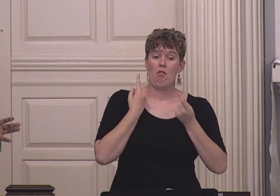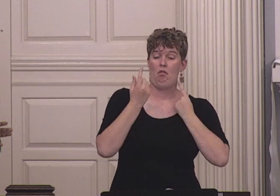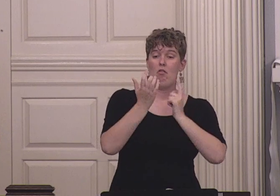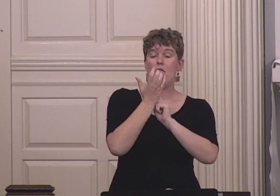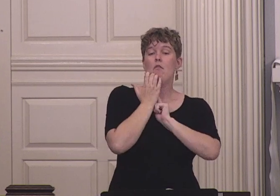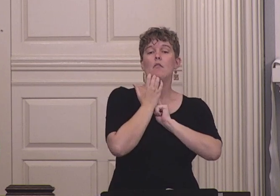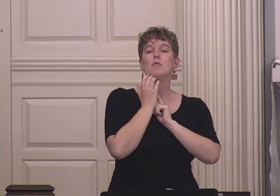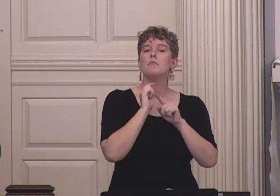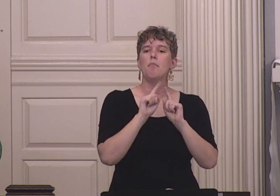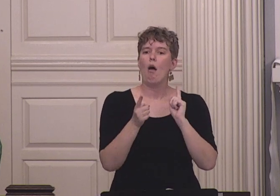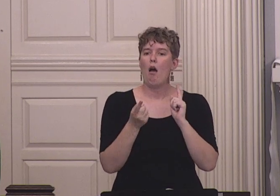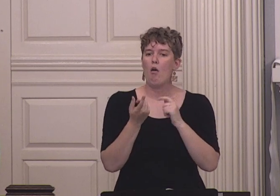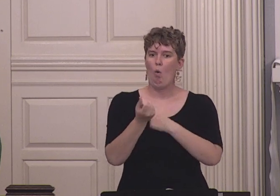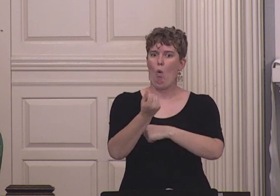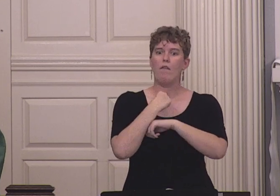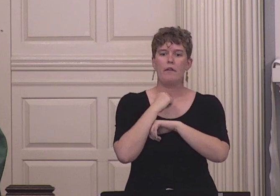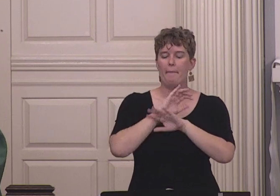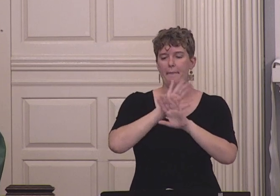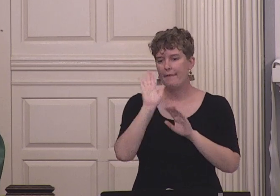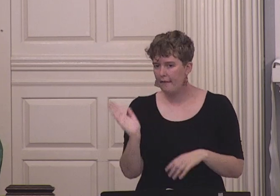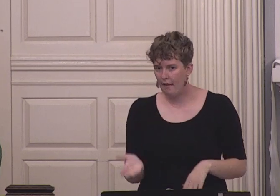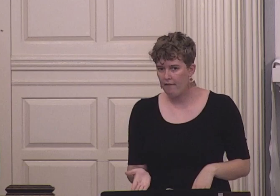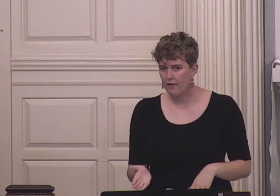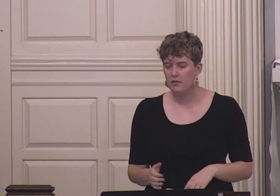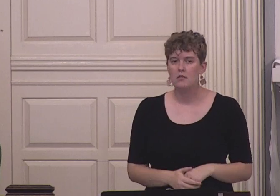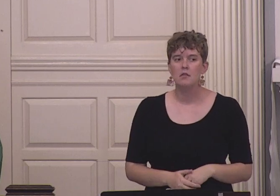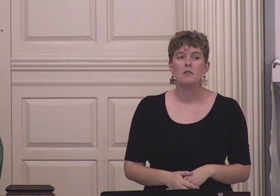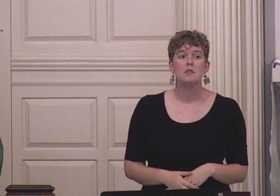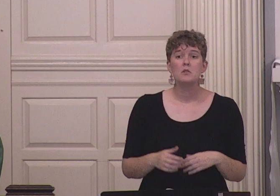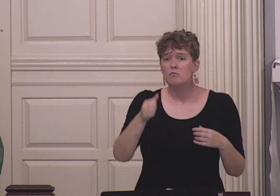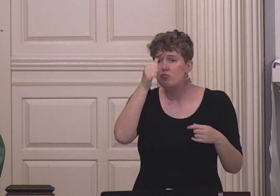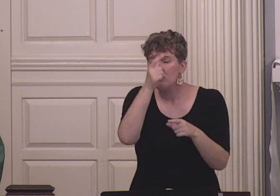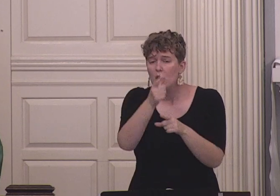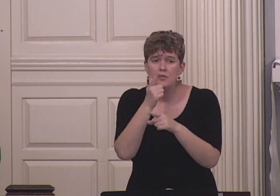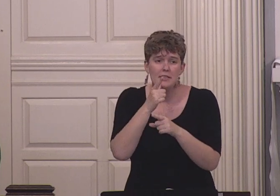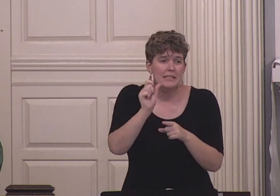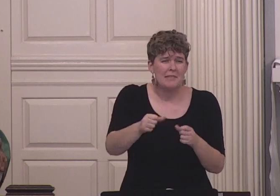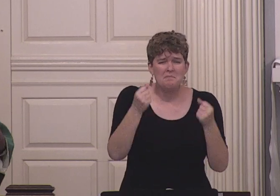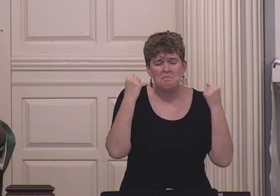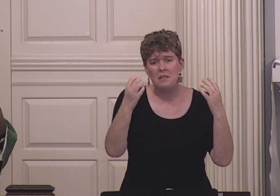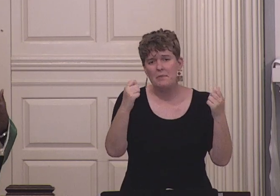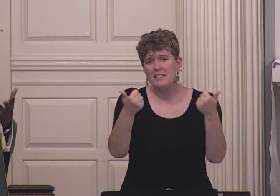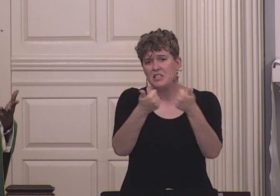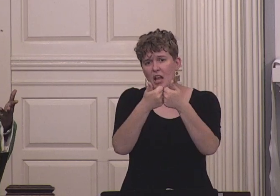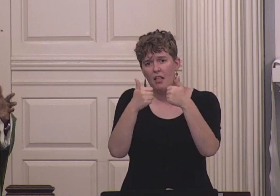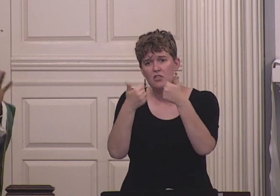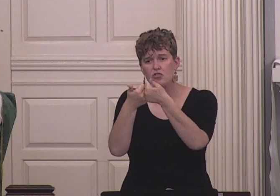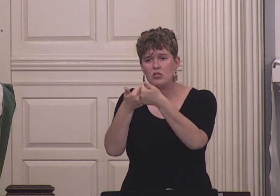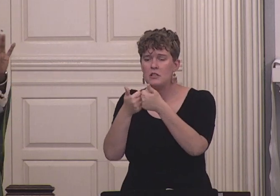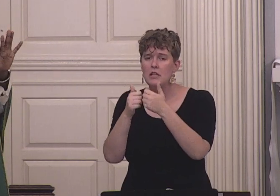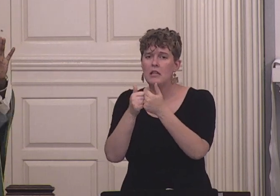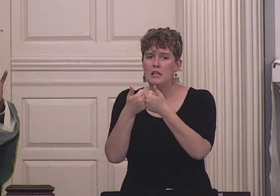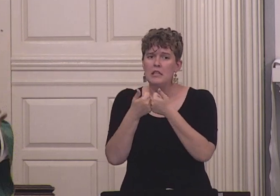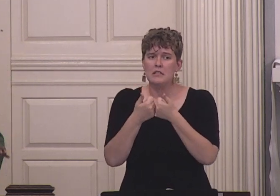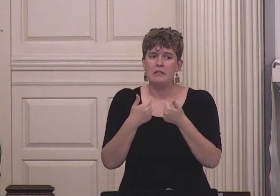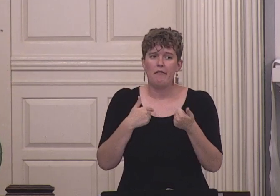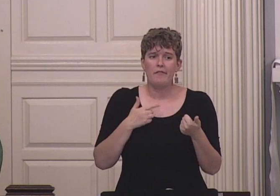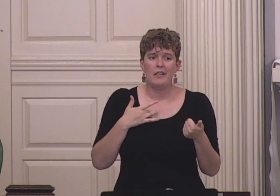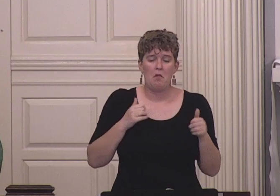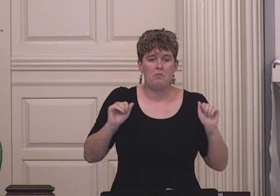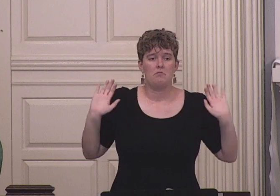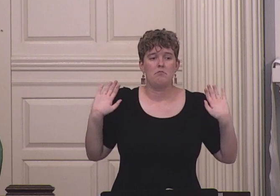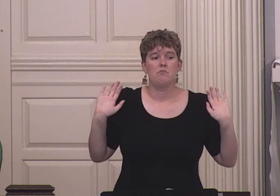so in our witness, brothers and sisters, there are many challenges that prompt us to kind of give up on our